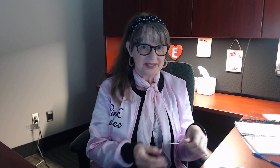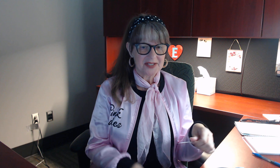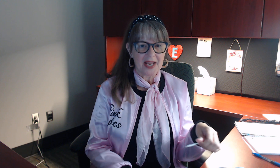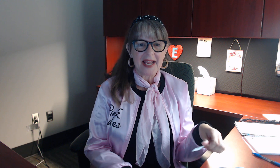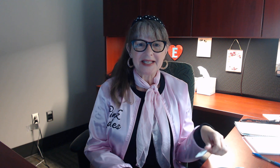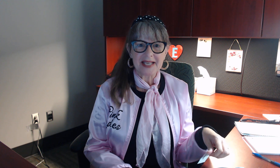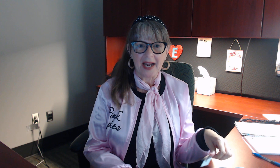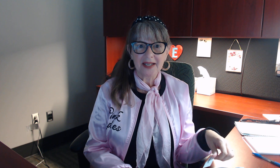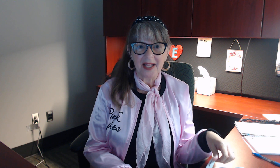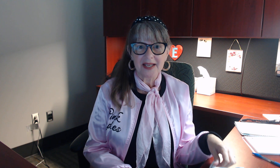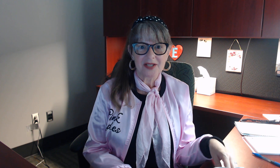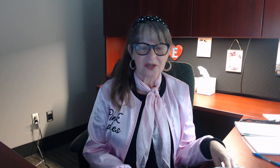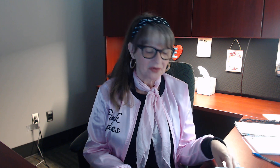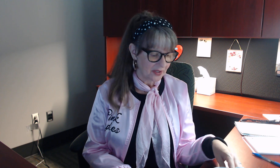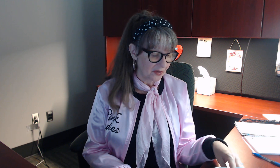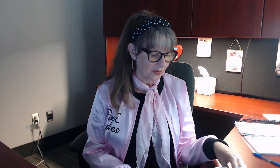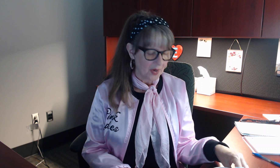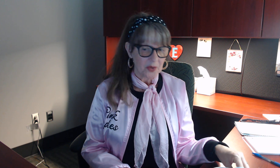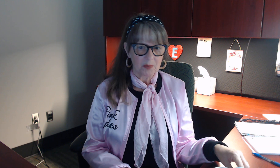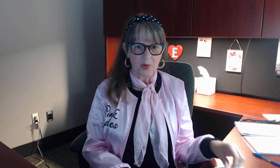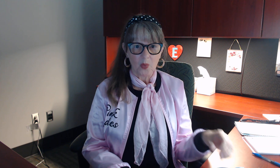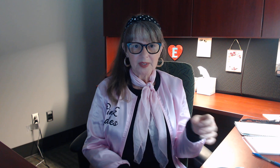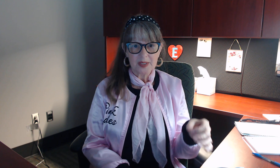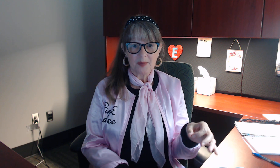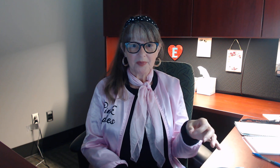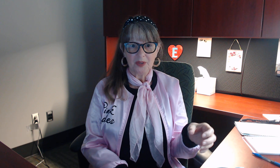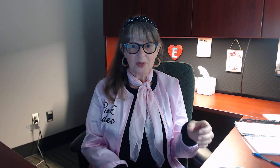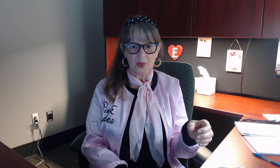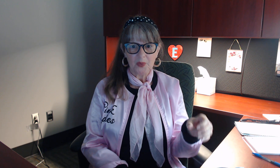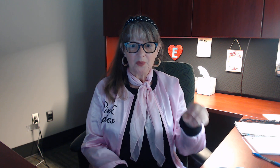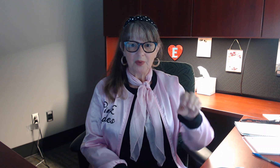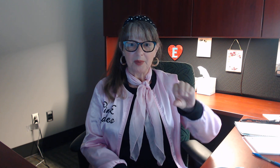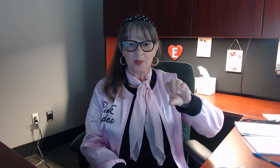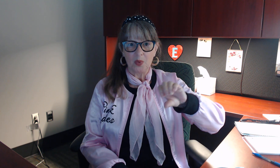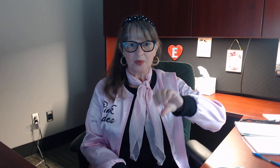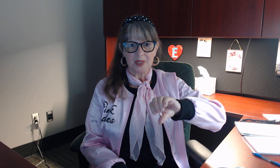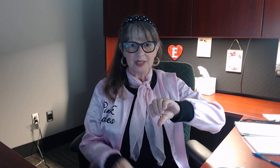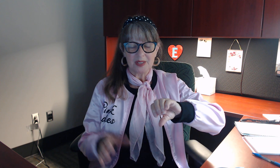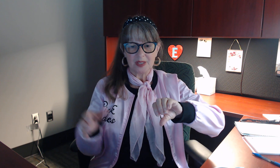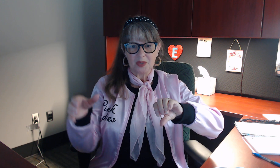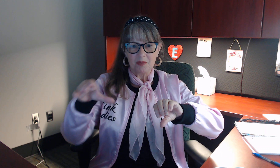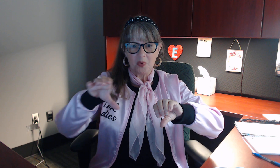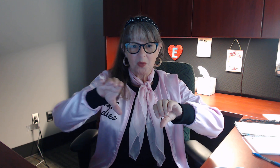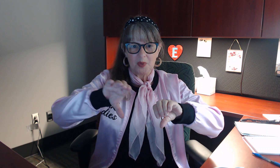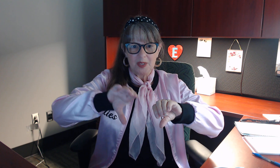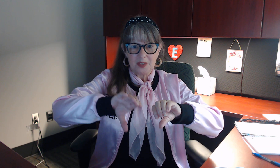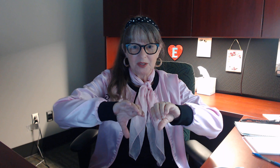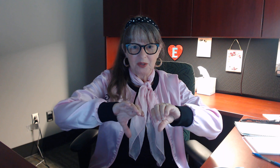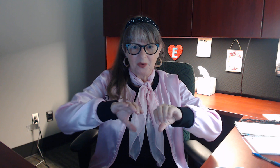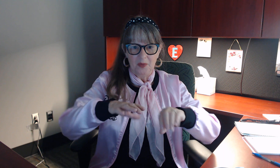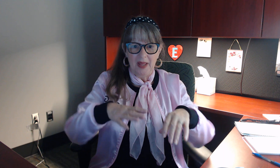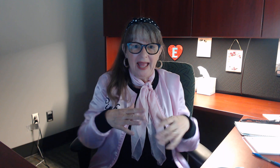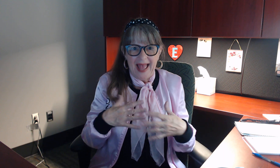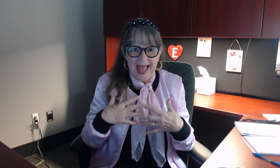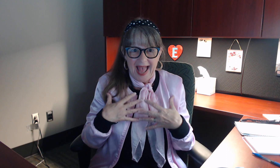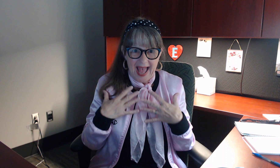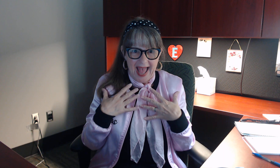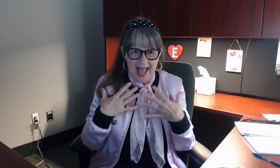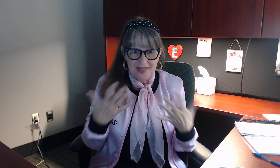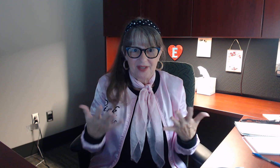It's kind of like still like you're pouring something, you know. You've got to pour this and you pour this and you go. That's an